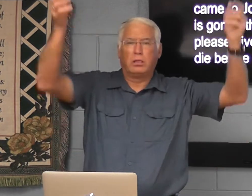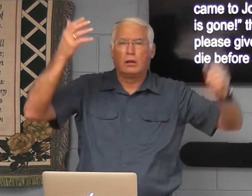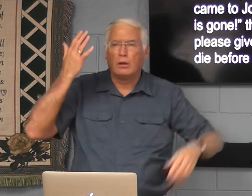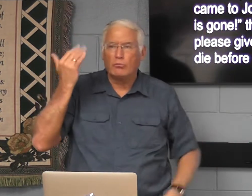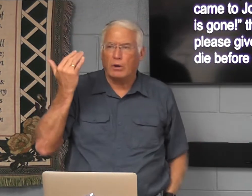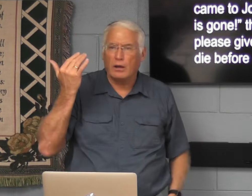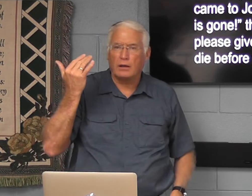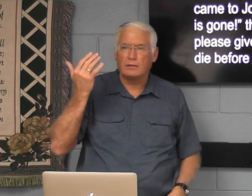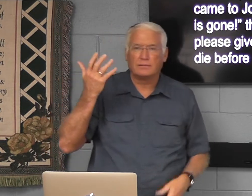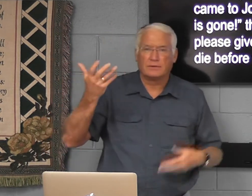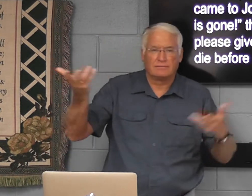Why?